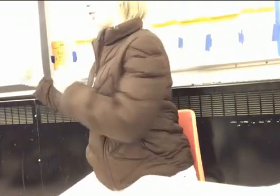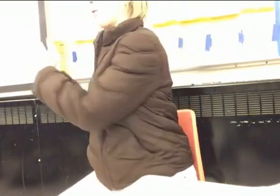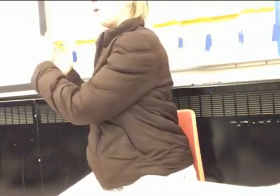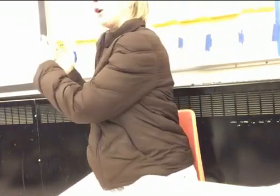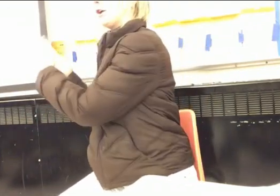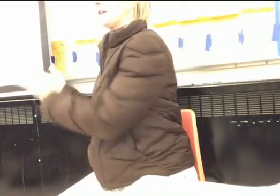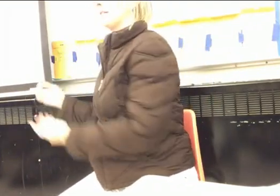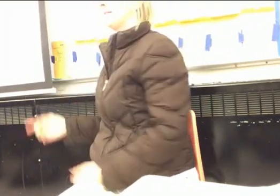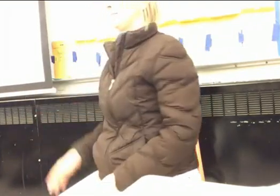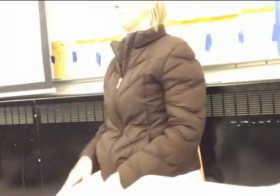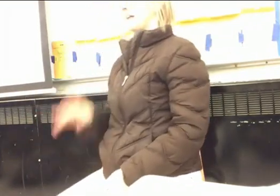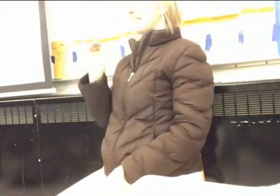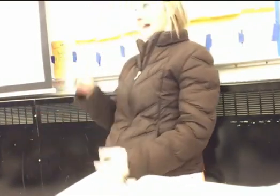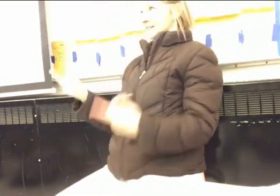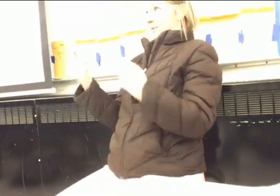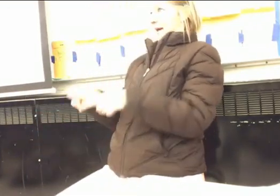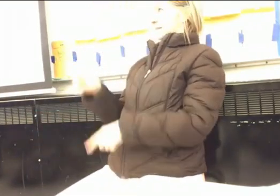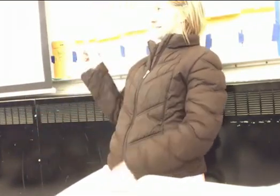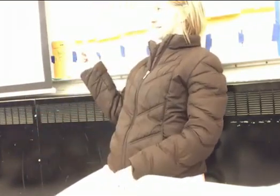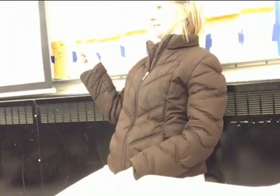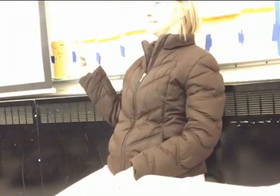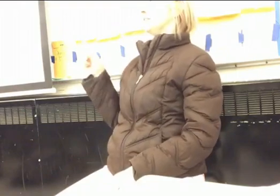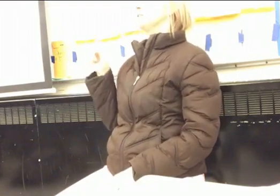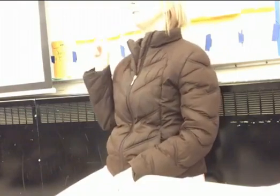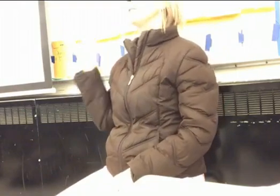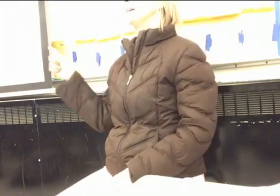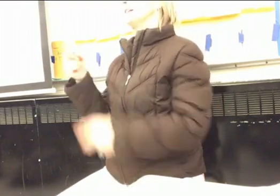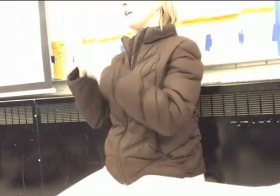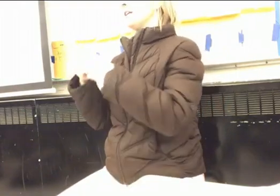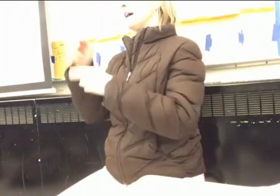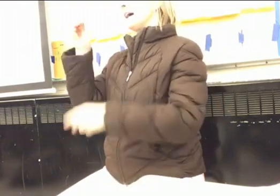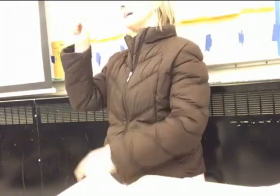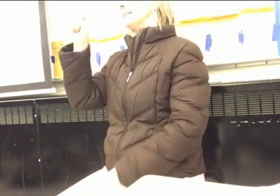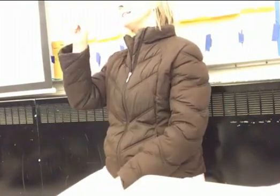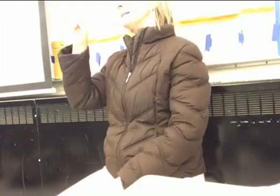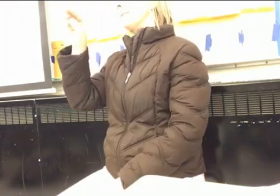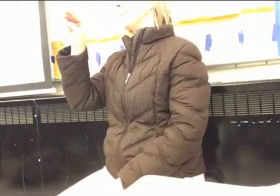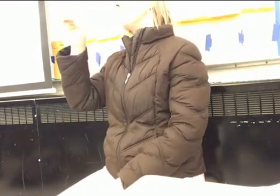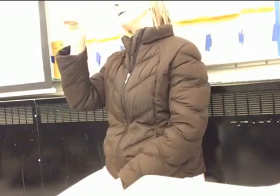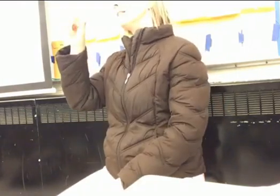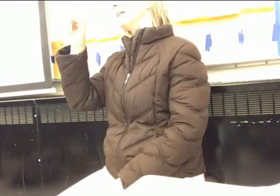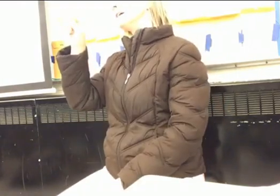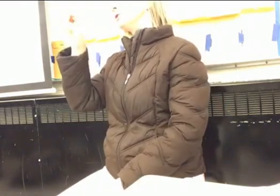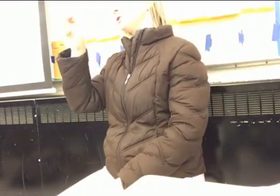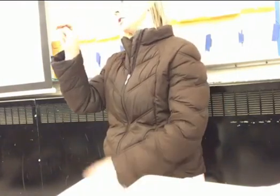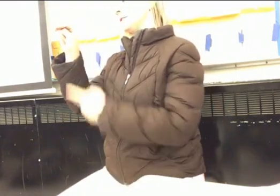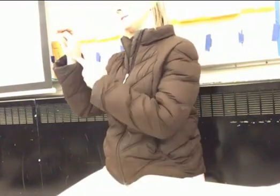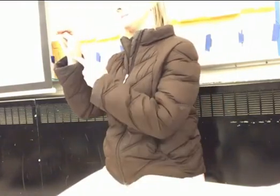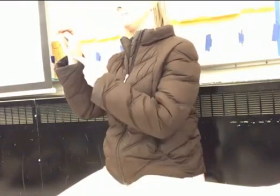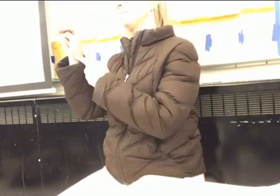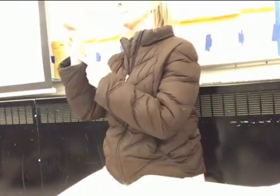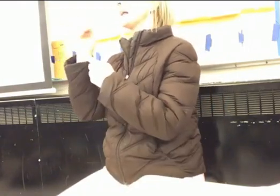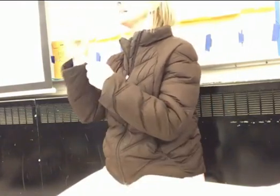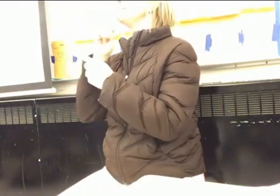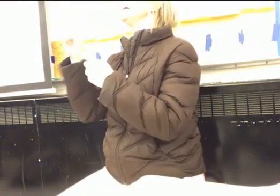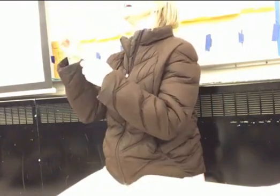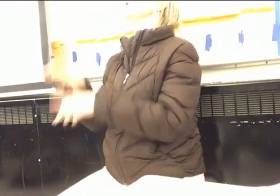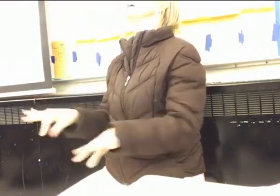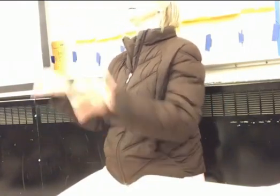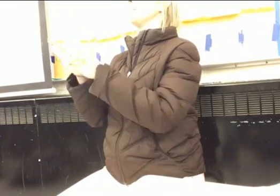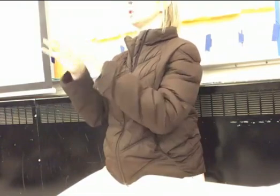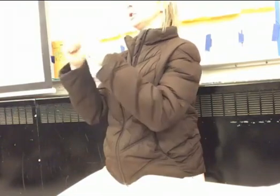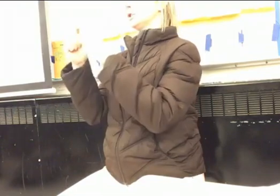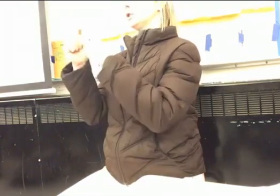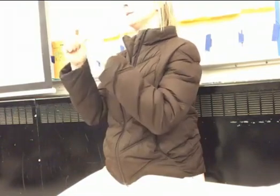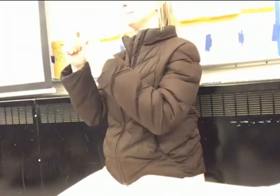is what is known as assimilation. And if you will go down to the very bottom where it says assimilation, if you will like double star this, it's a very